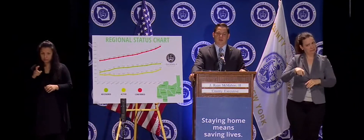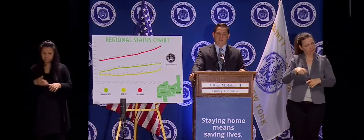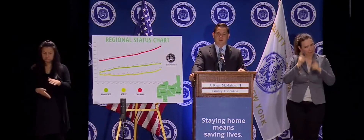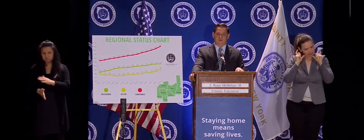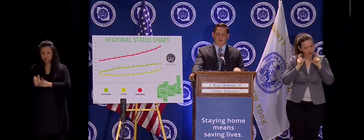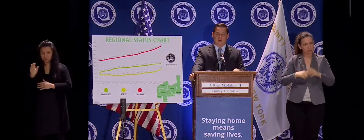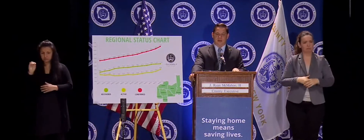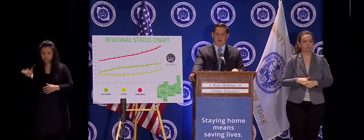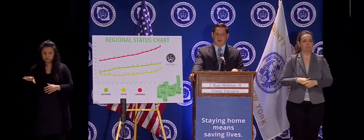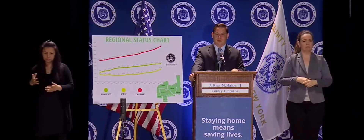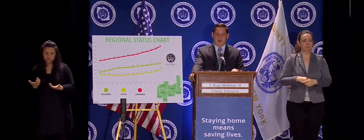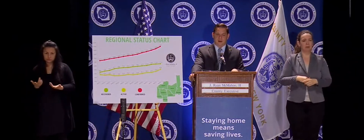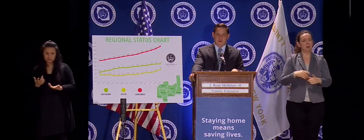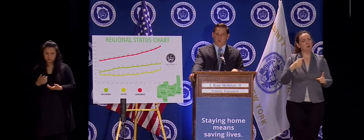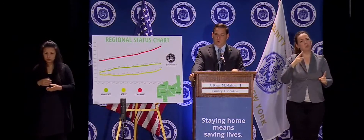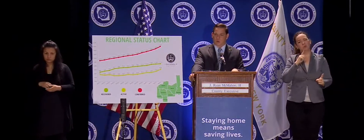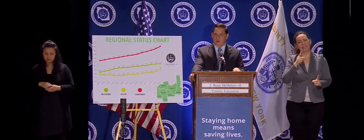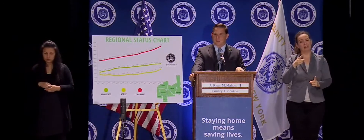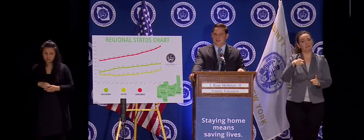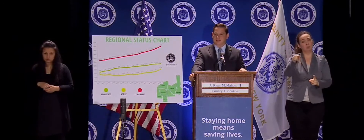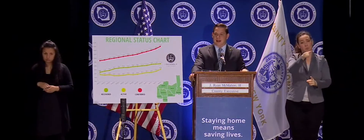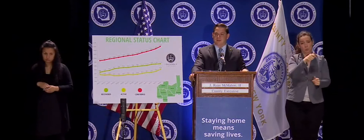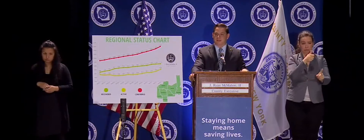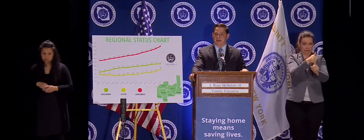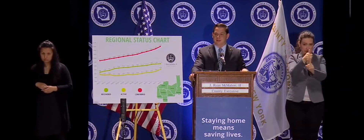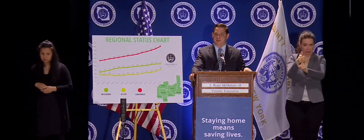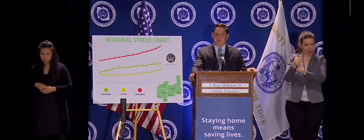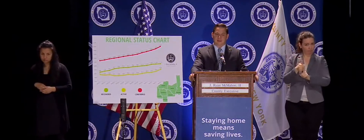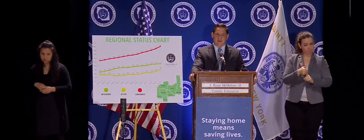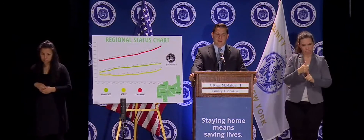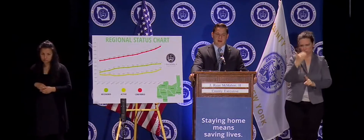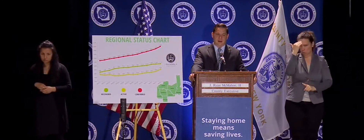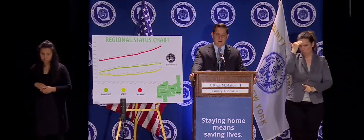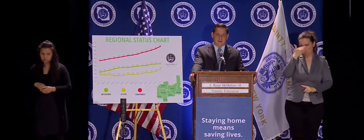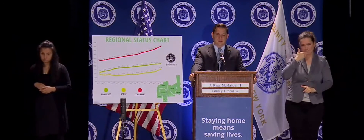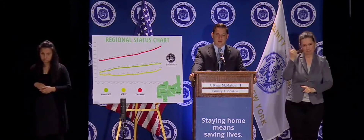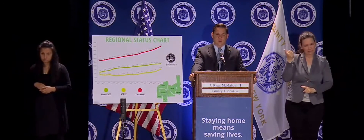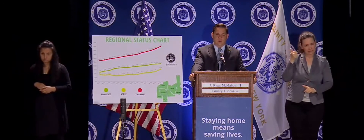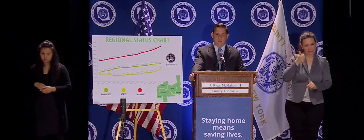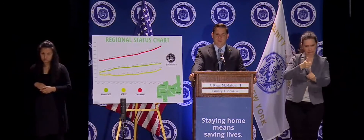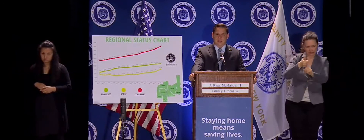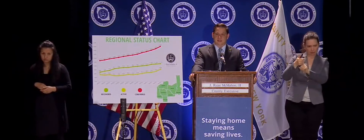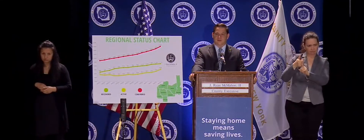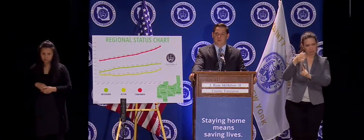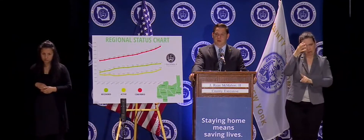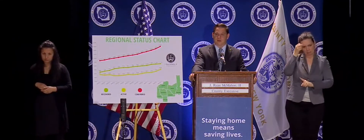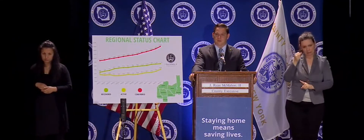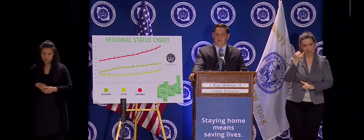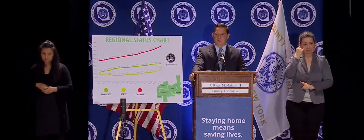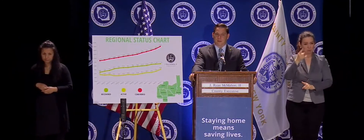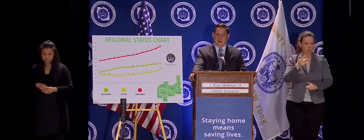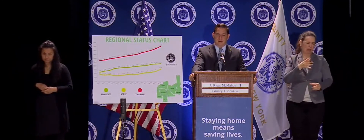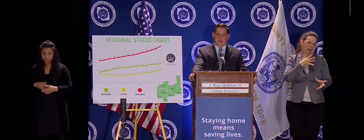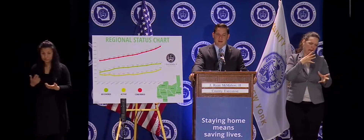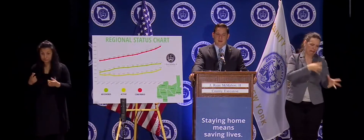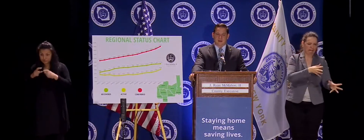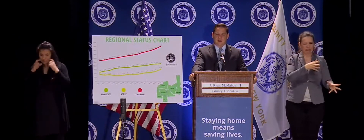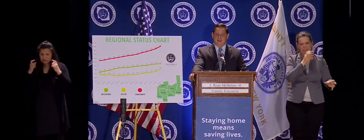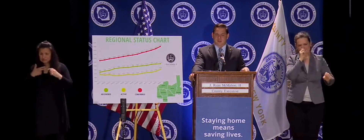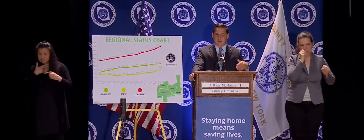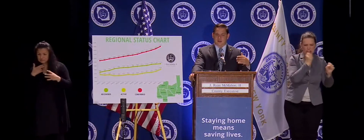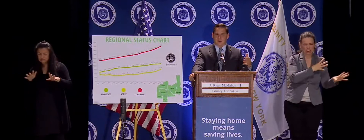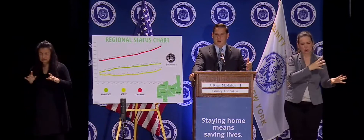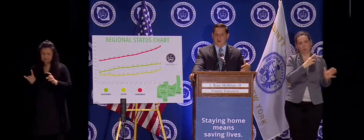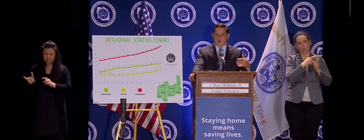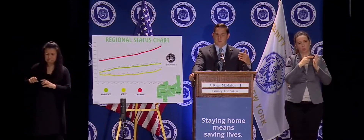you hate the rule, it's just common sense. And so we just ask everybody to abide by that. And